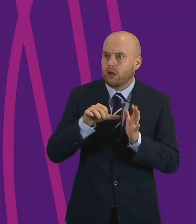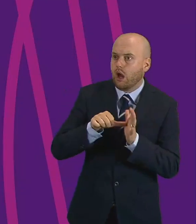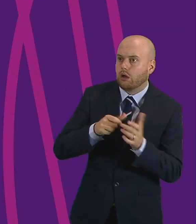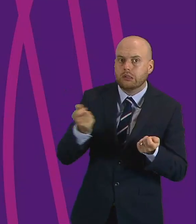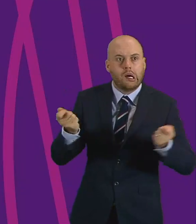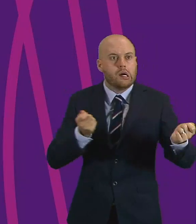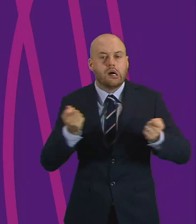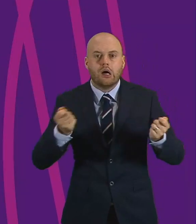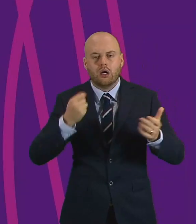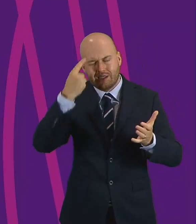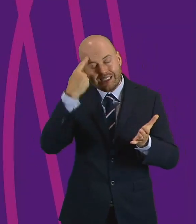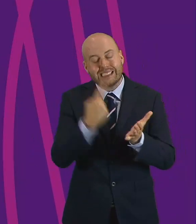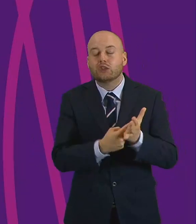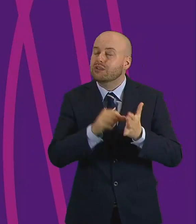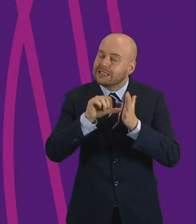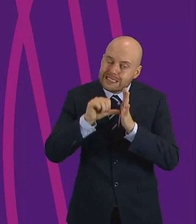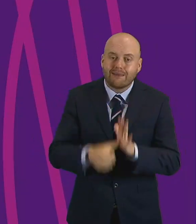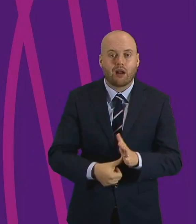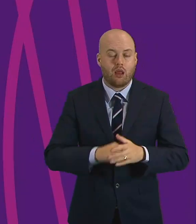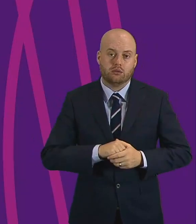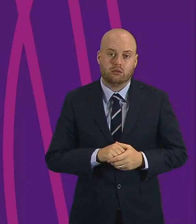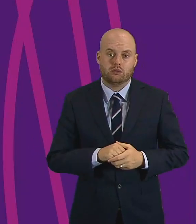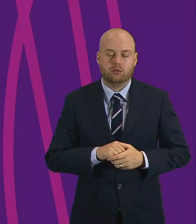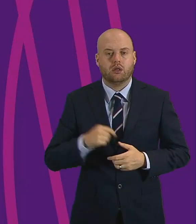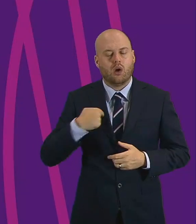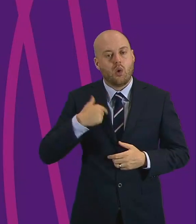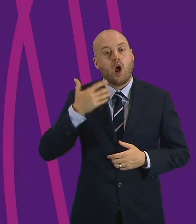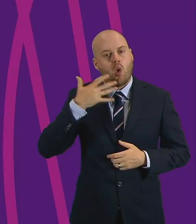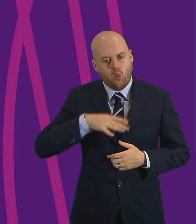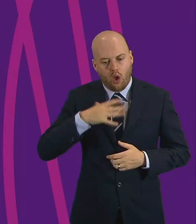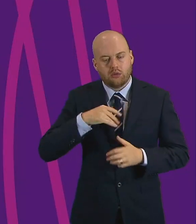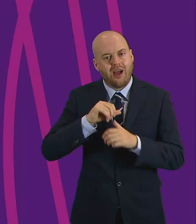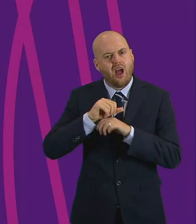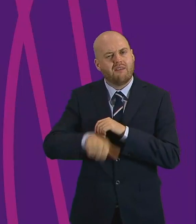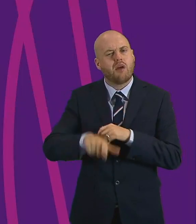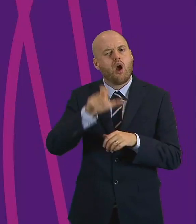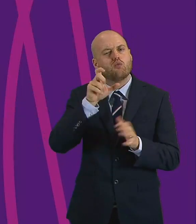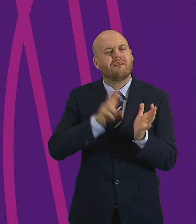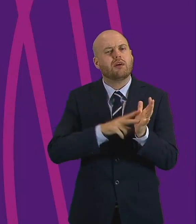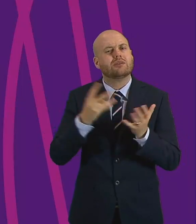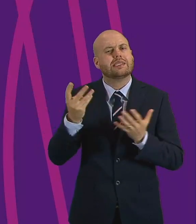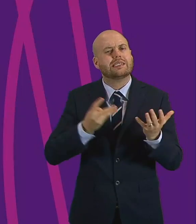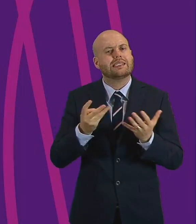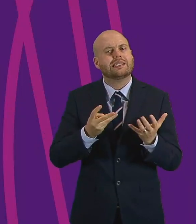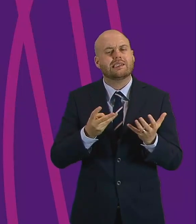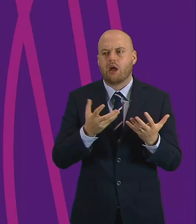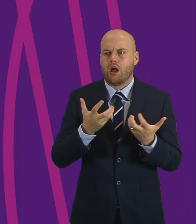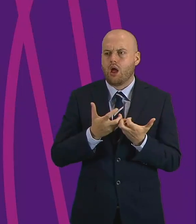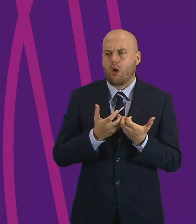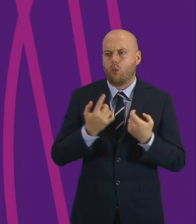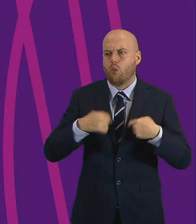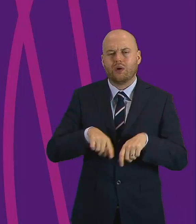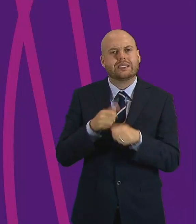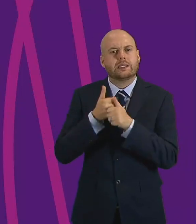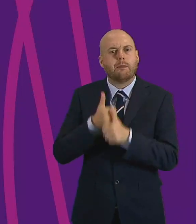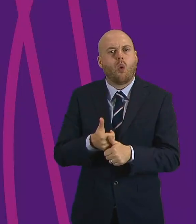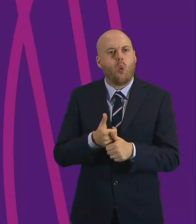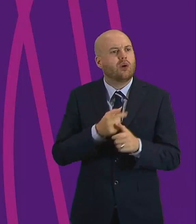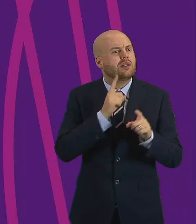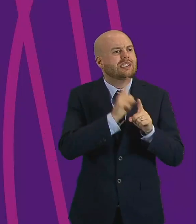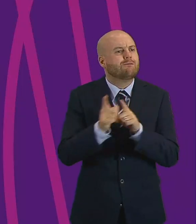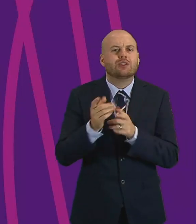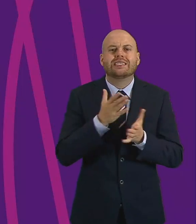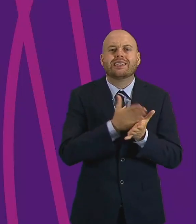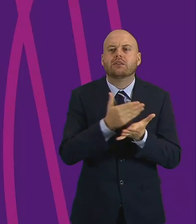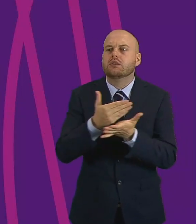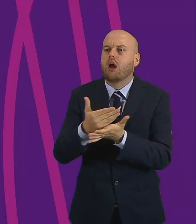decisions. And we need to look, coming out of COVID-19, how do we support those sectors that are critical to our economy, that are